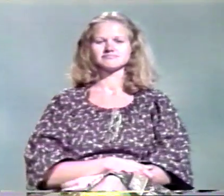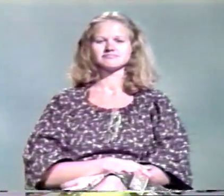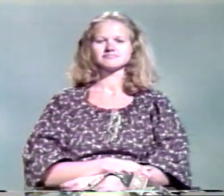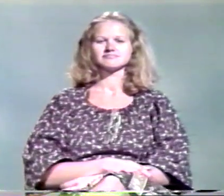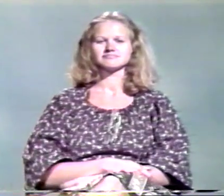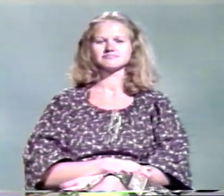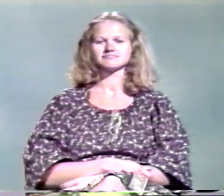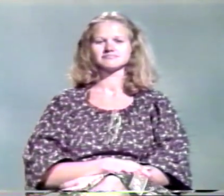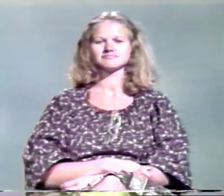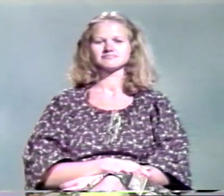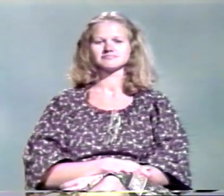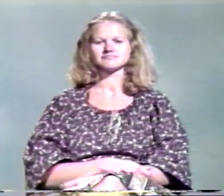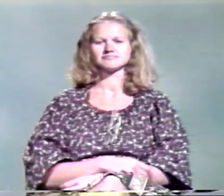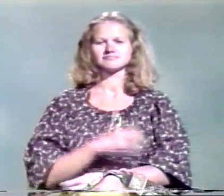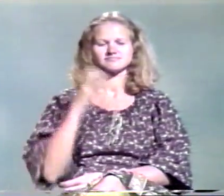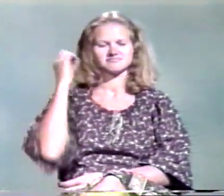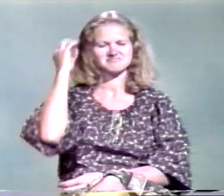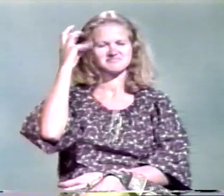The gears turning in someone's mind.